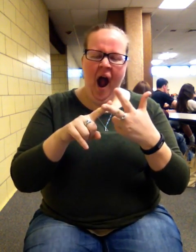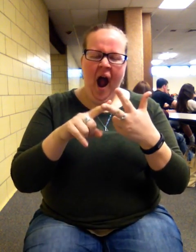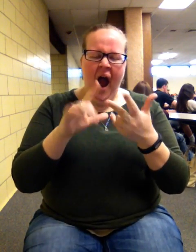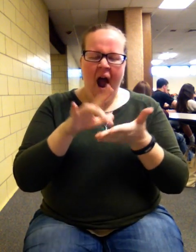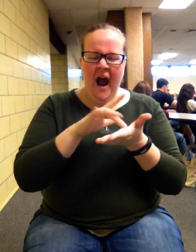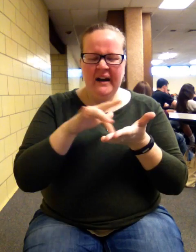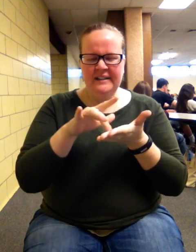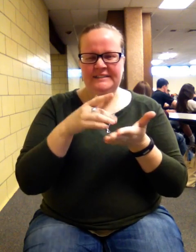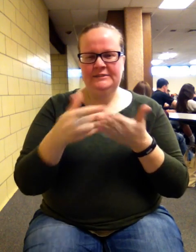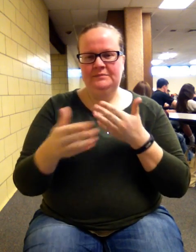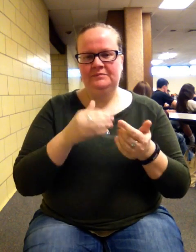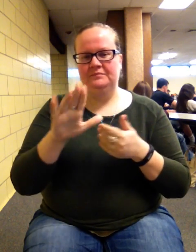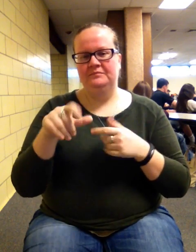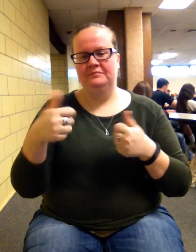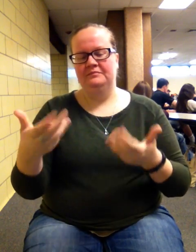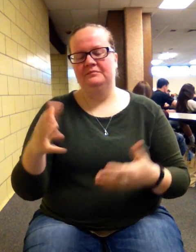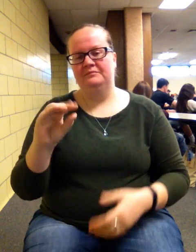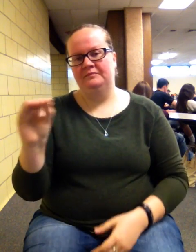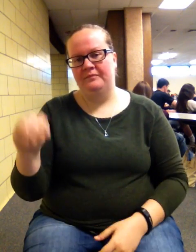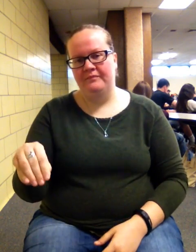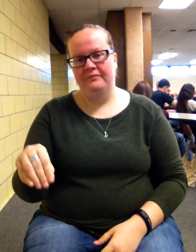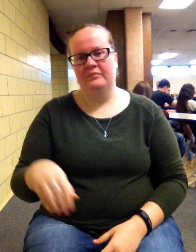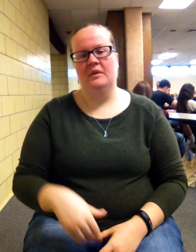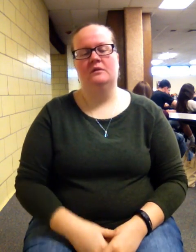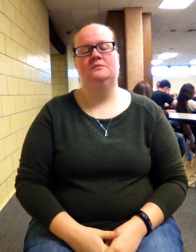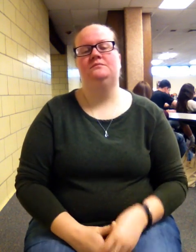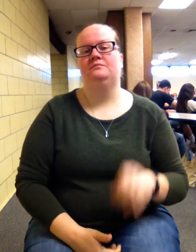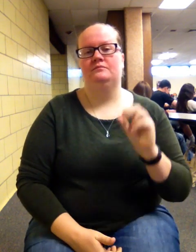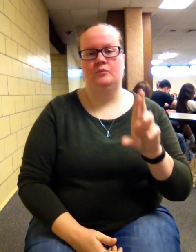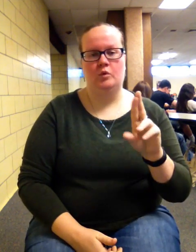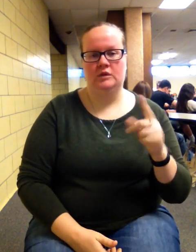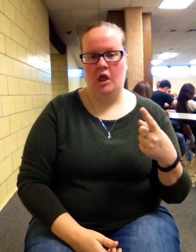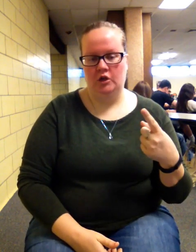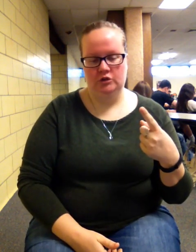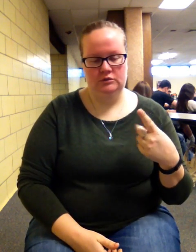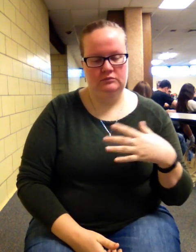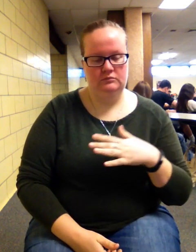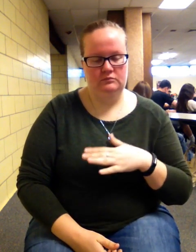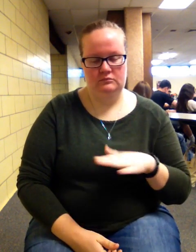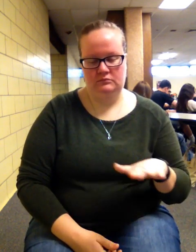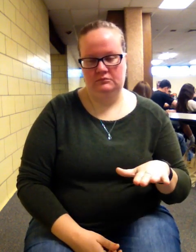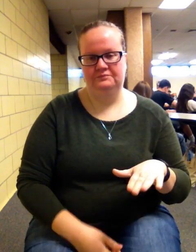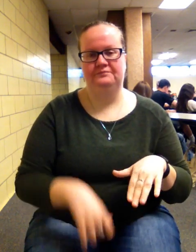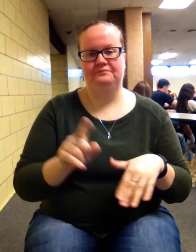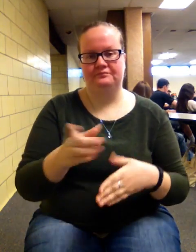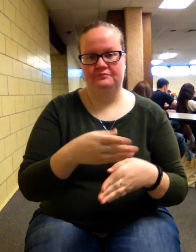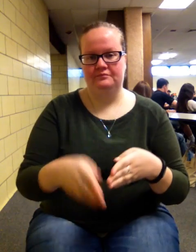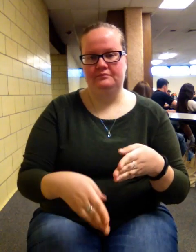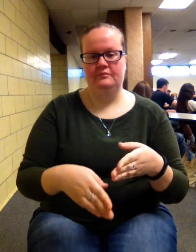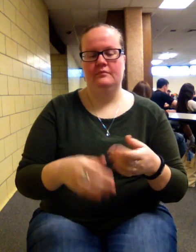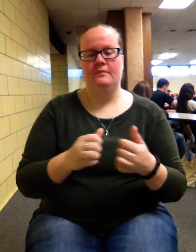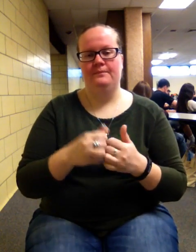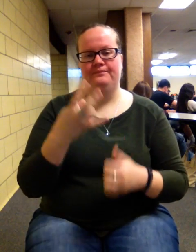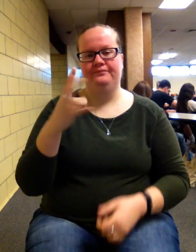given percent or dollar, you end up with 17.5%